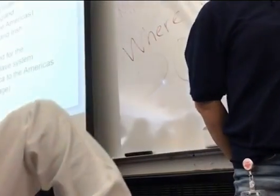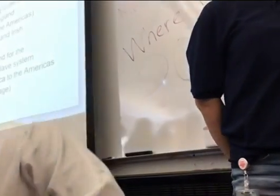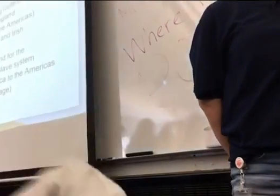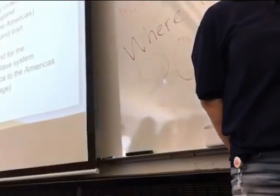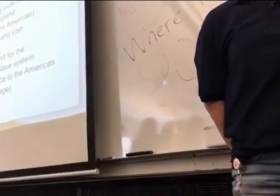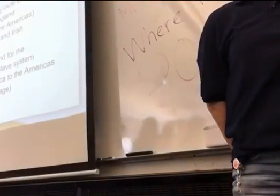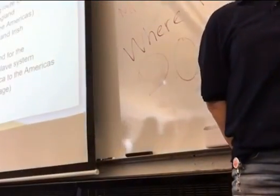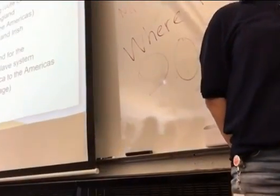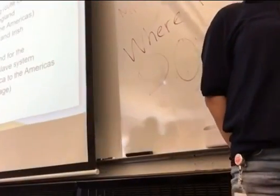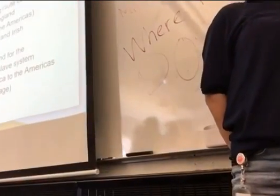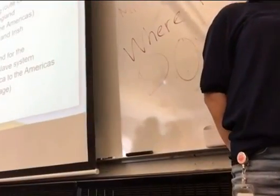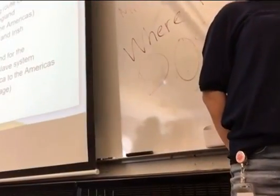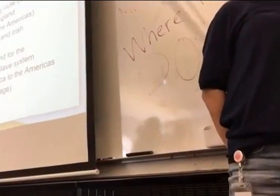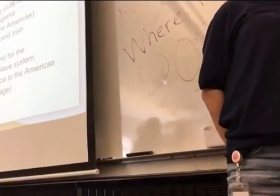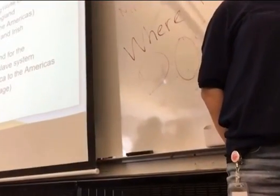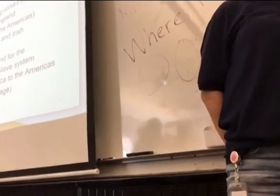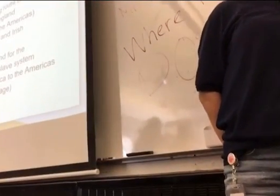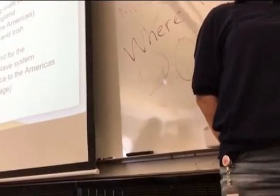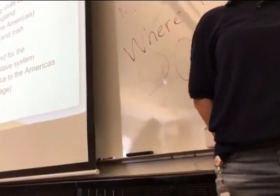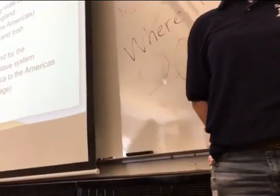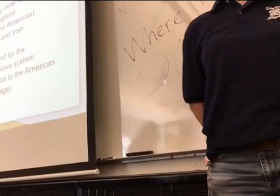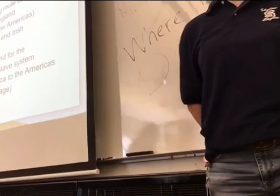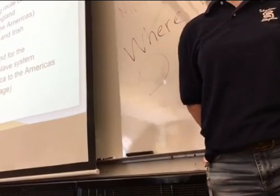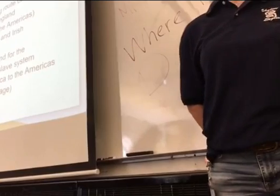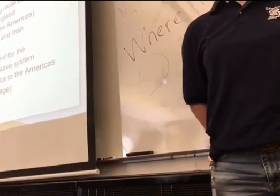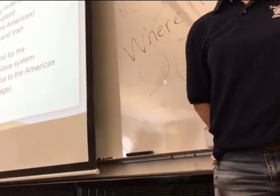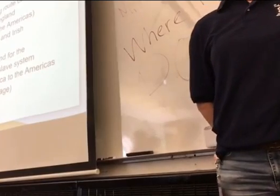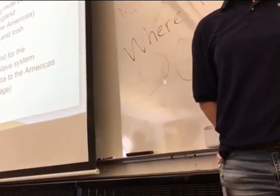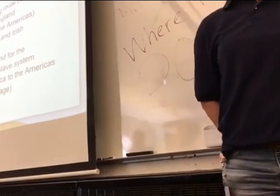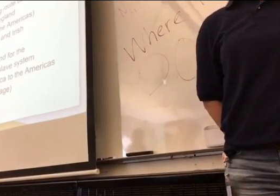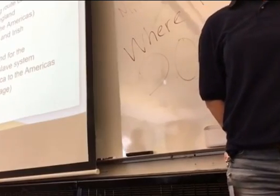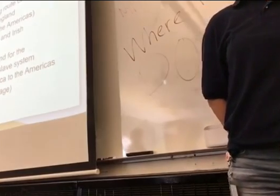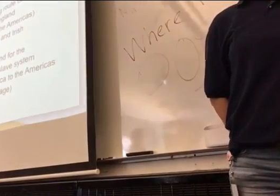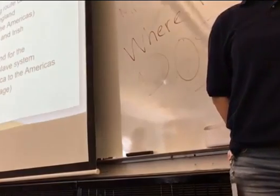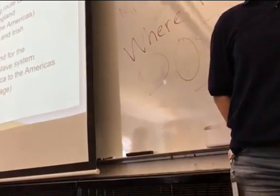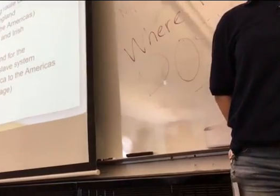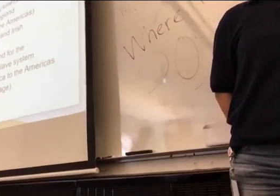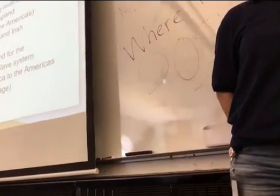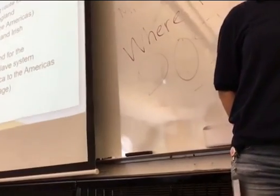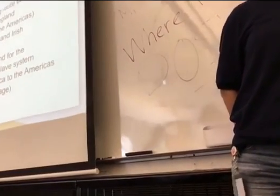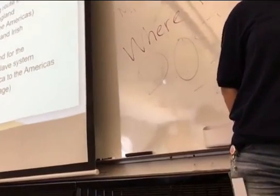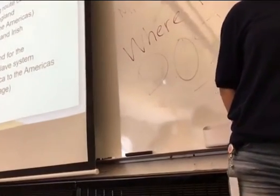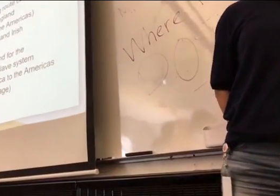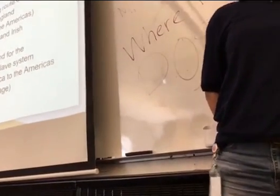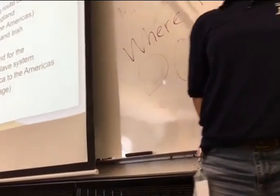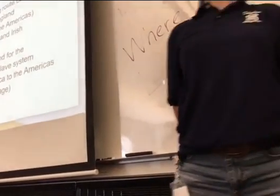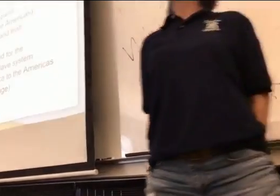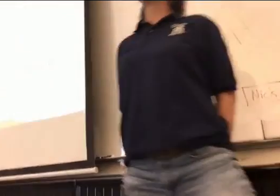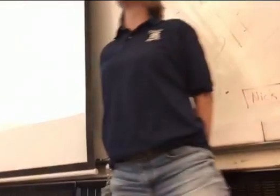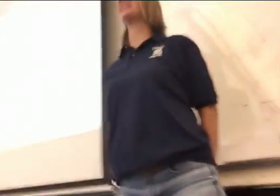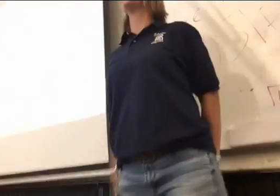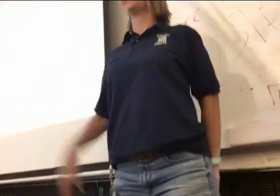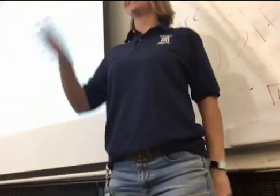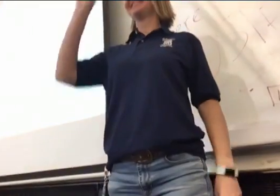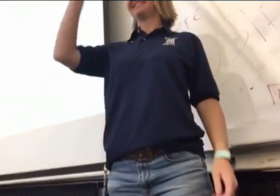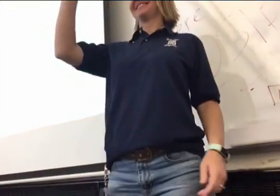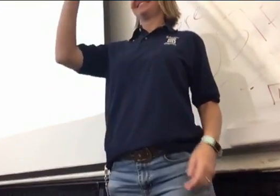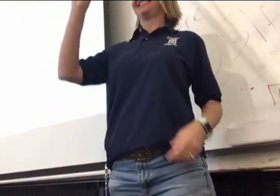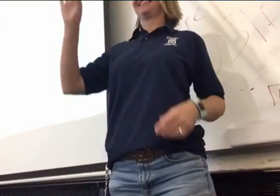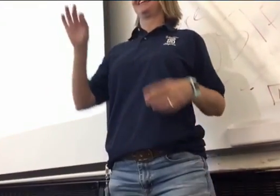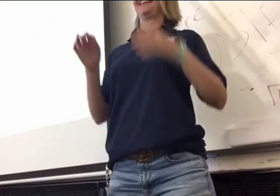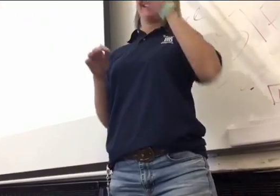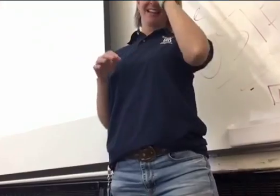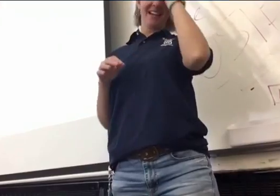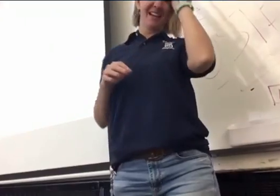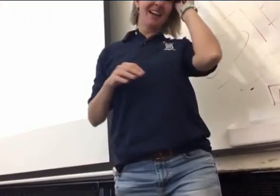You're not. Yeah. Well, and if he is in a bad spot, we can always get him to move. I just want to make sure that you ask him if